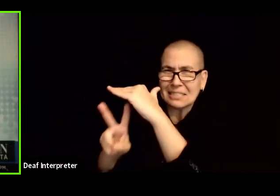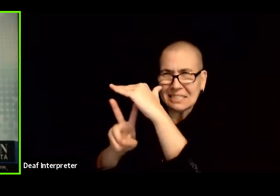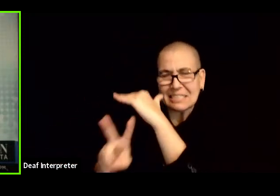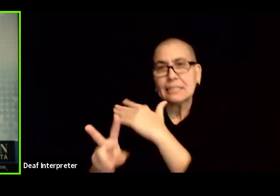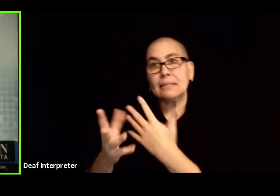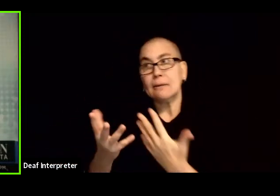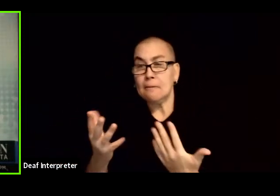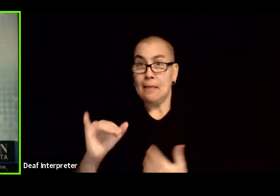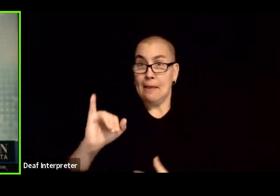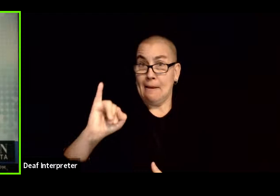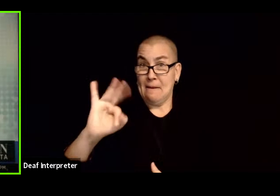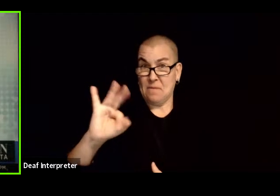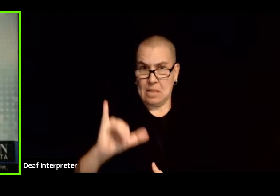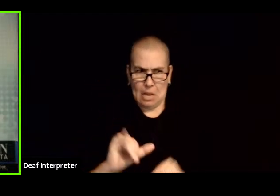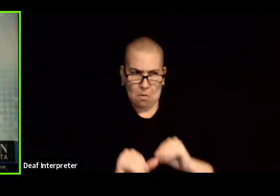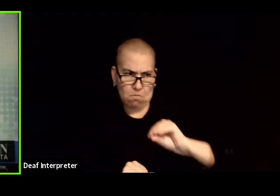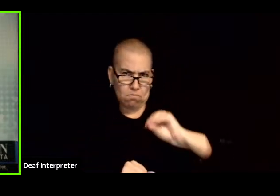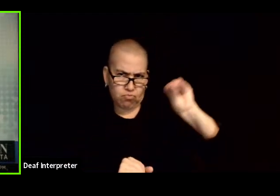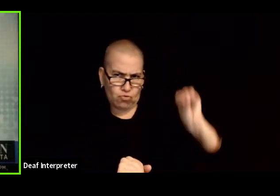we're now over